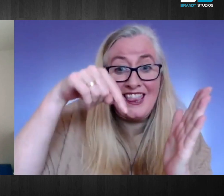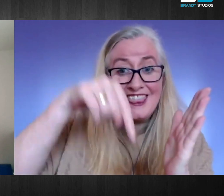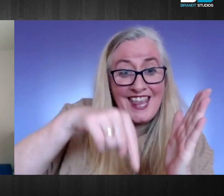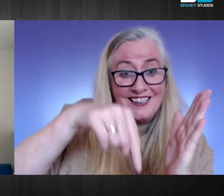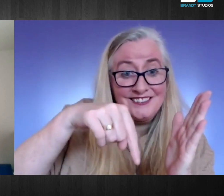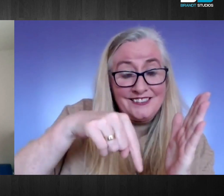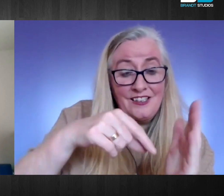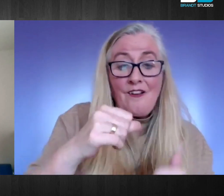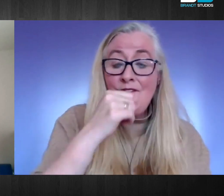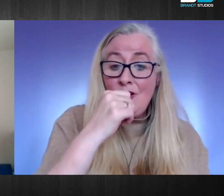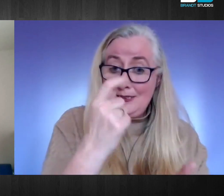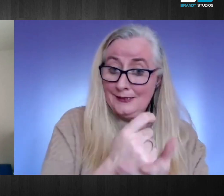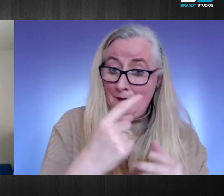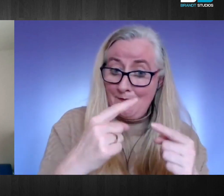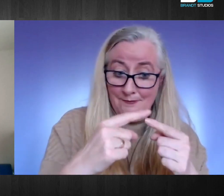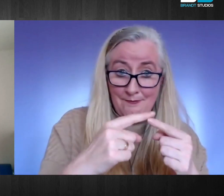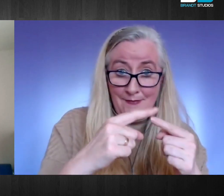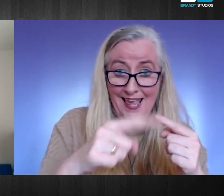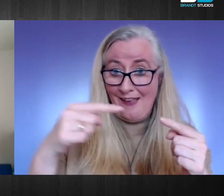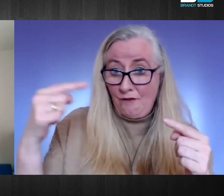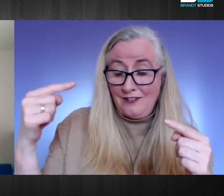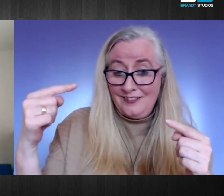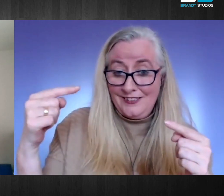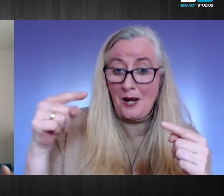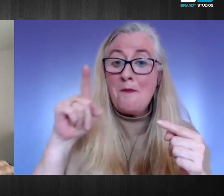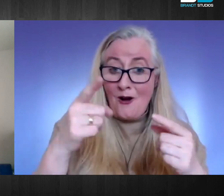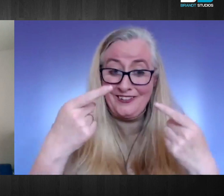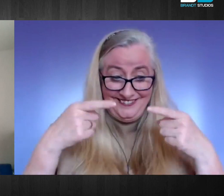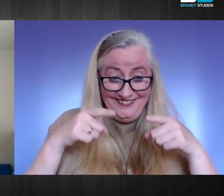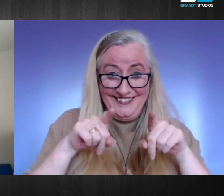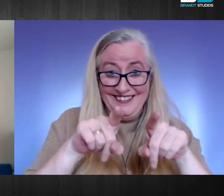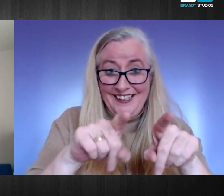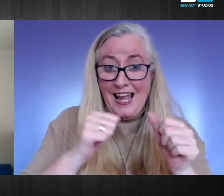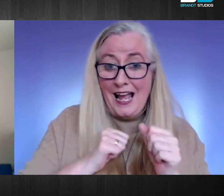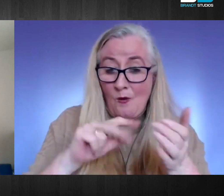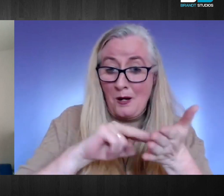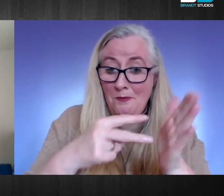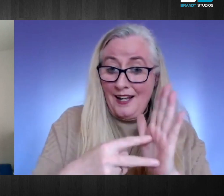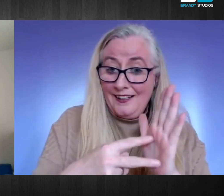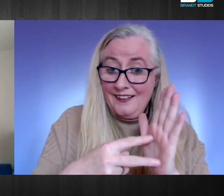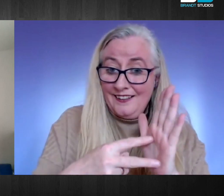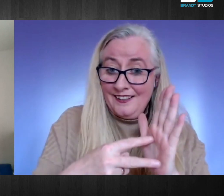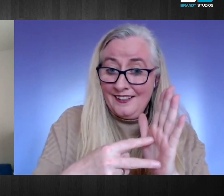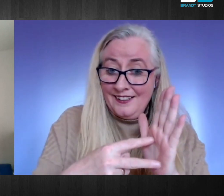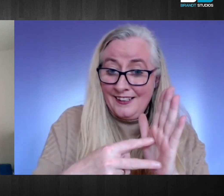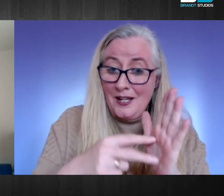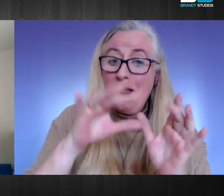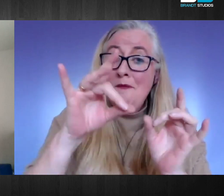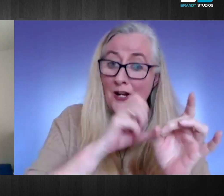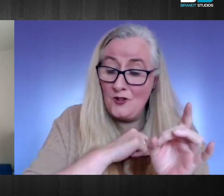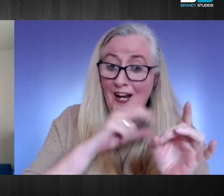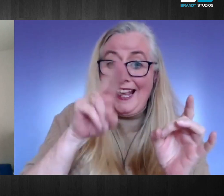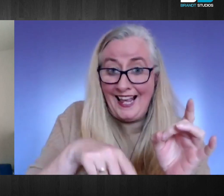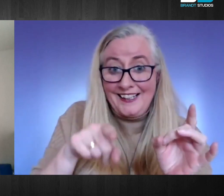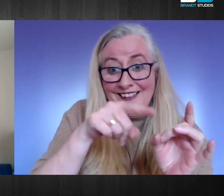and perfectly in line with our plans, that we would bring this into the panel